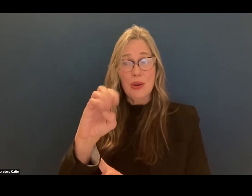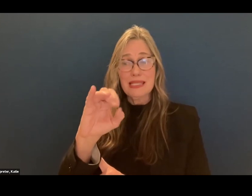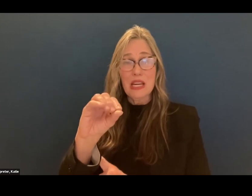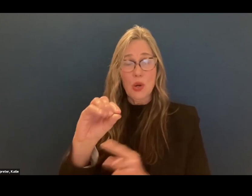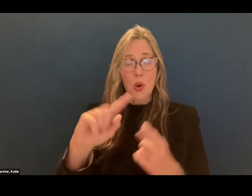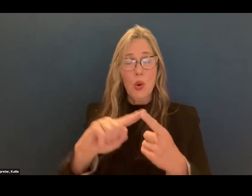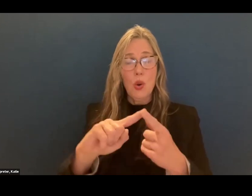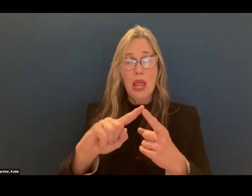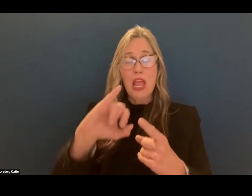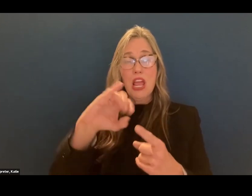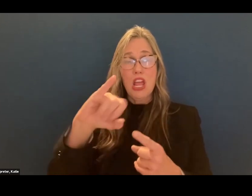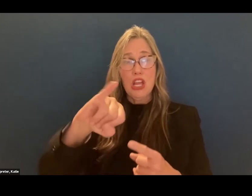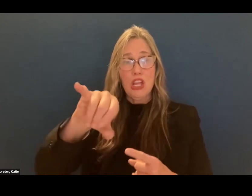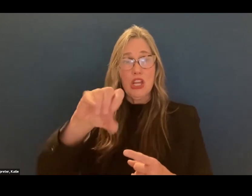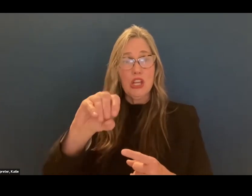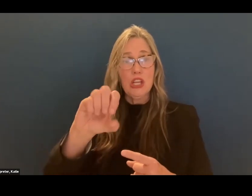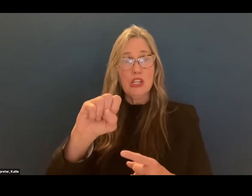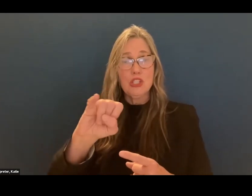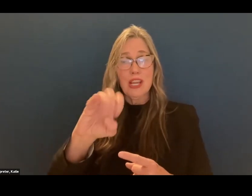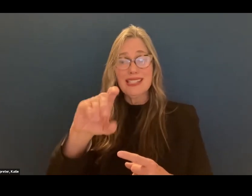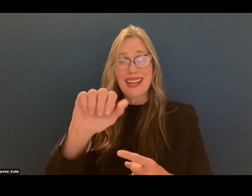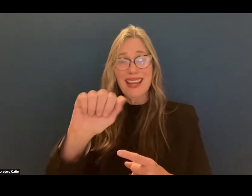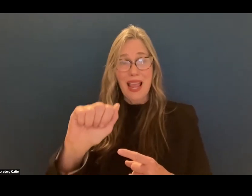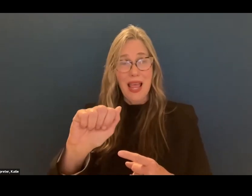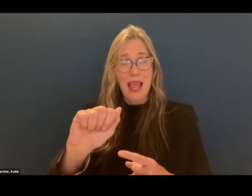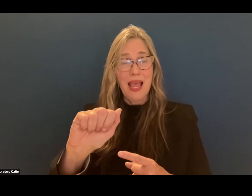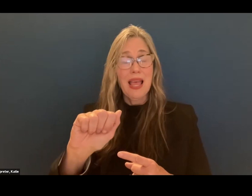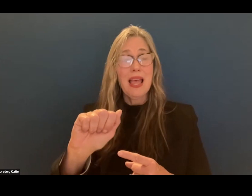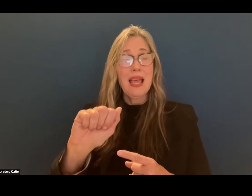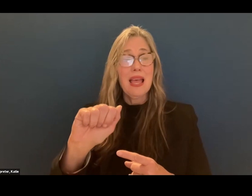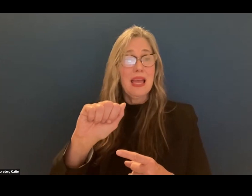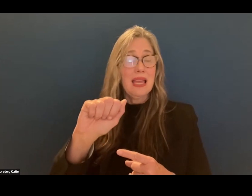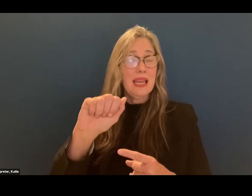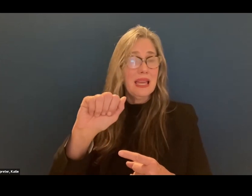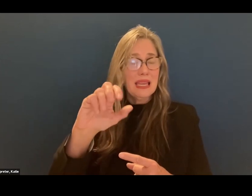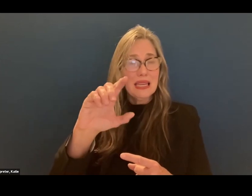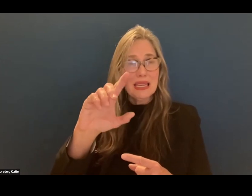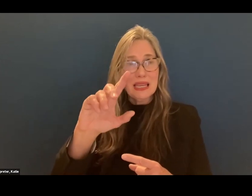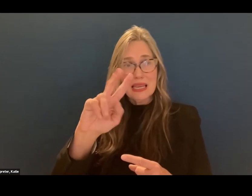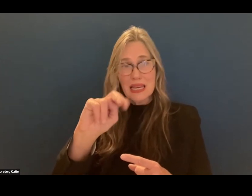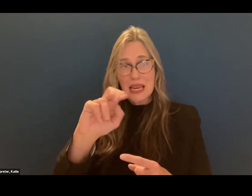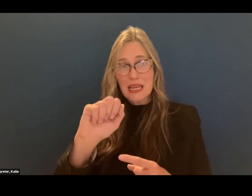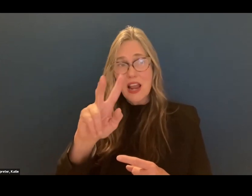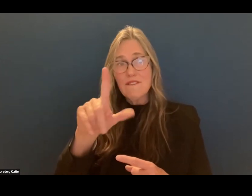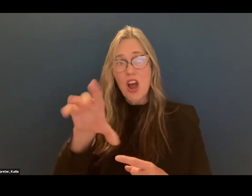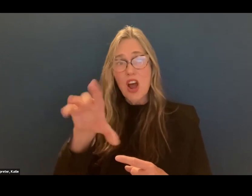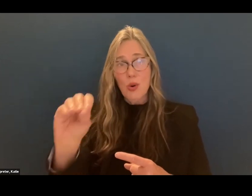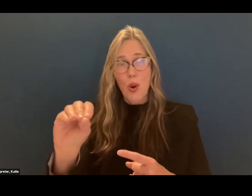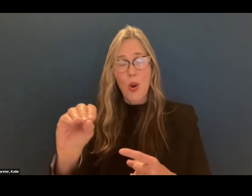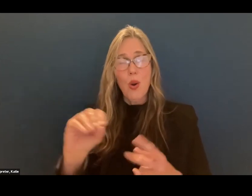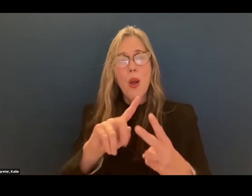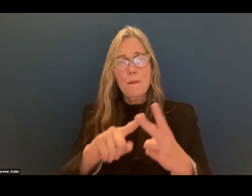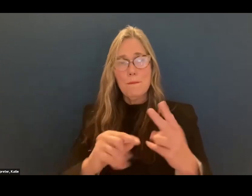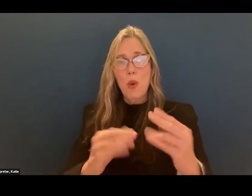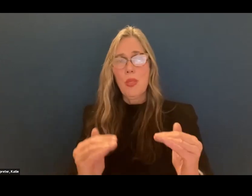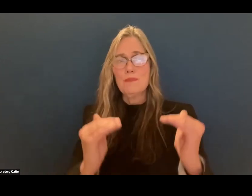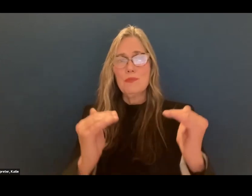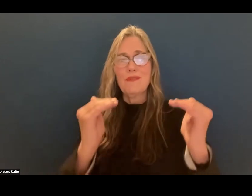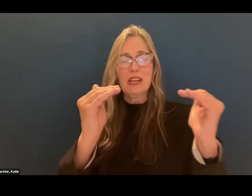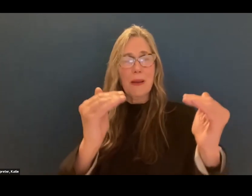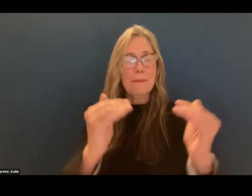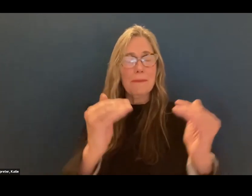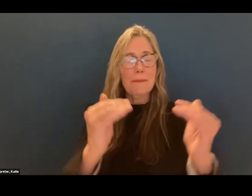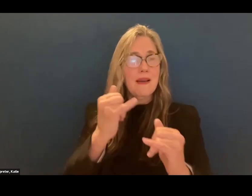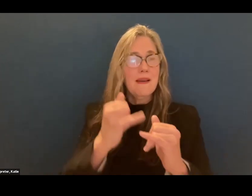so they are moving into higher level positions within the district. And finally, I do want to mention